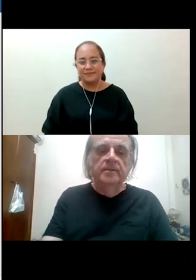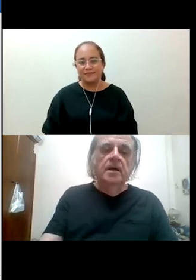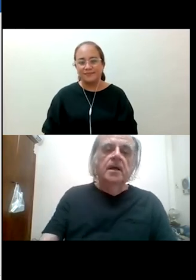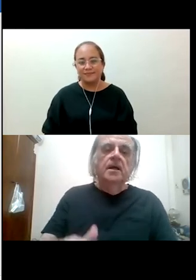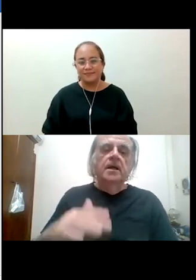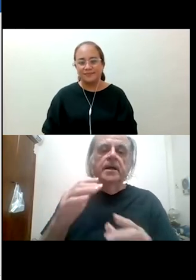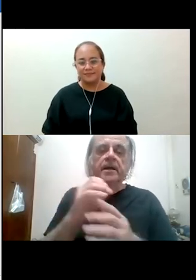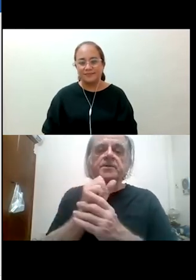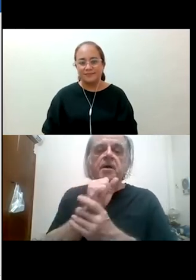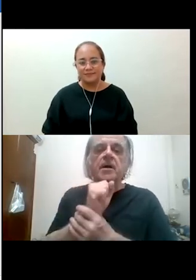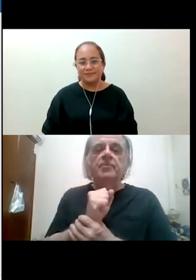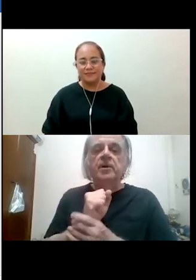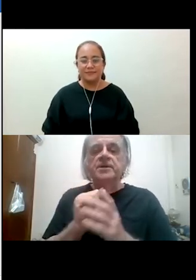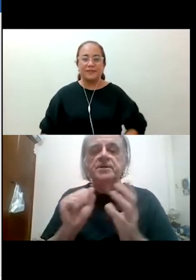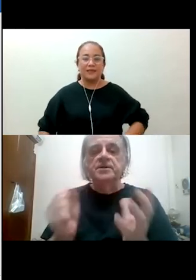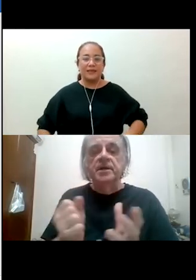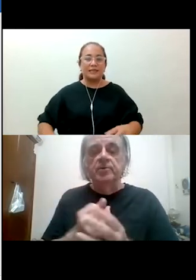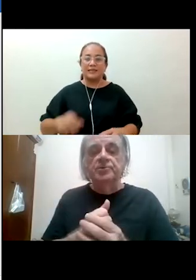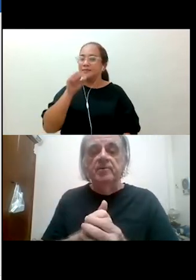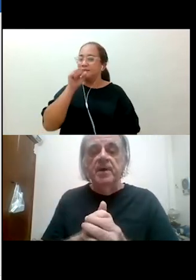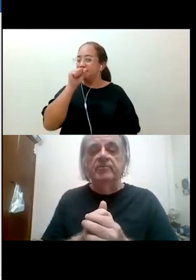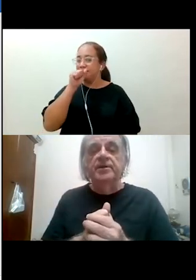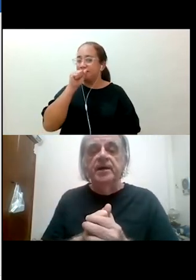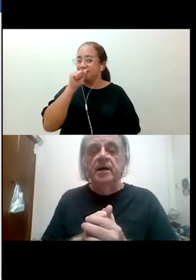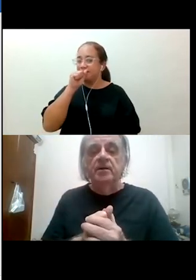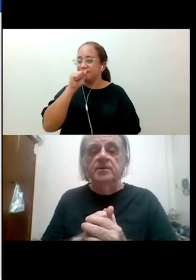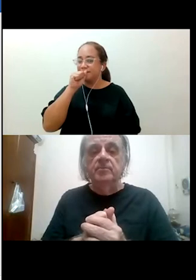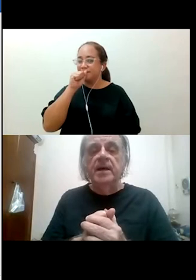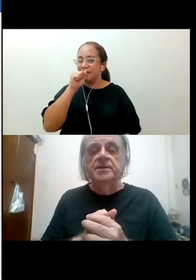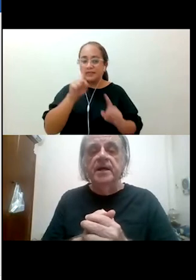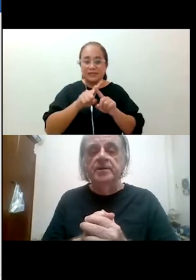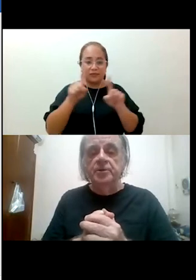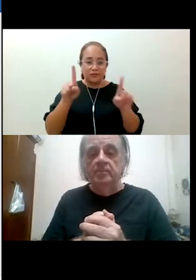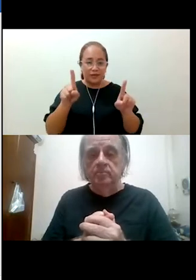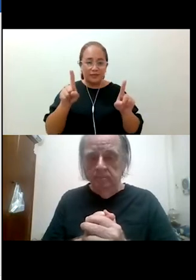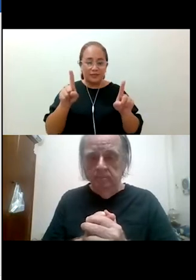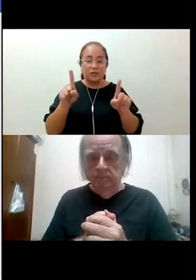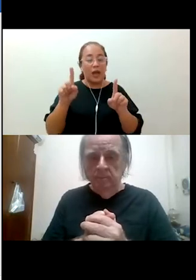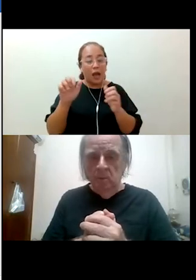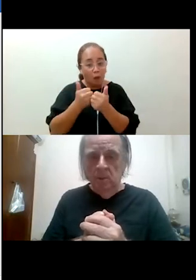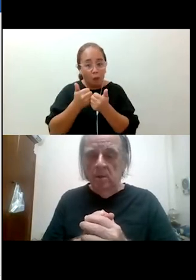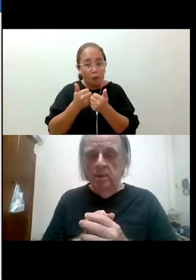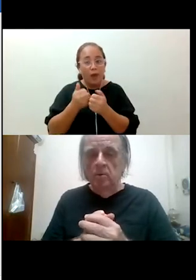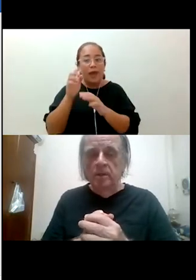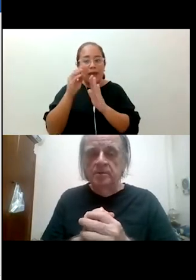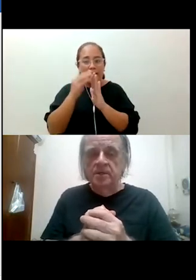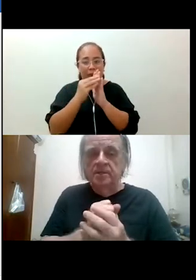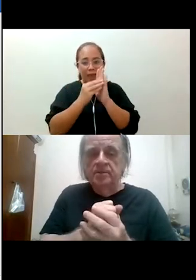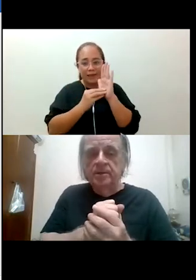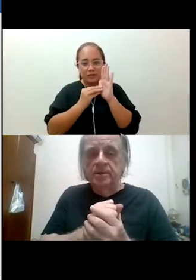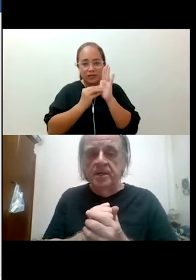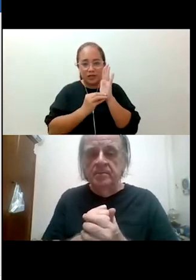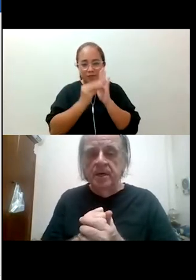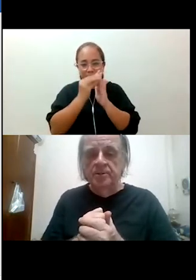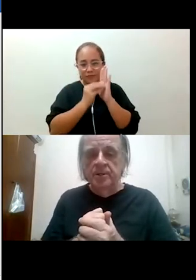Okay, each star apple is distinguished from everything else by its hand shape. There are no other signs